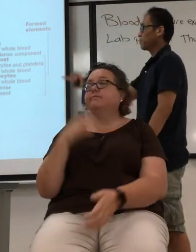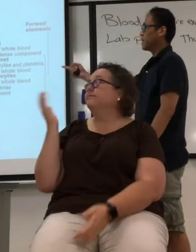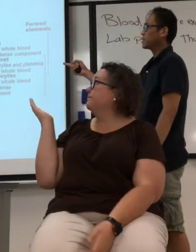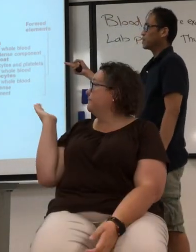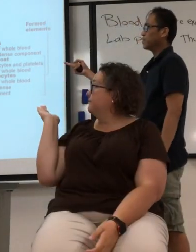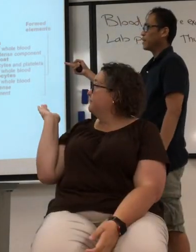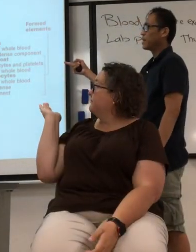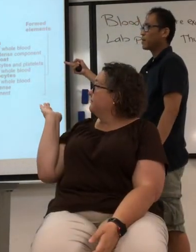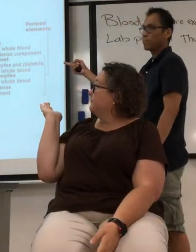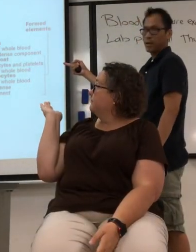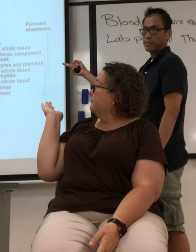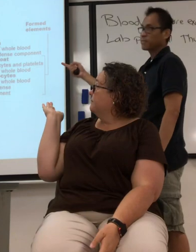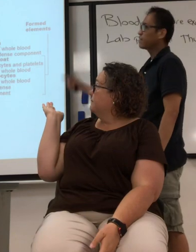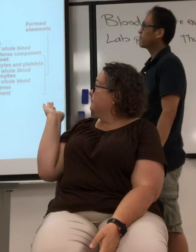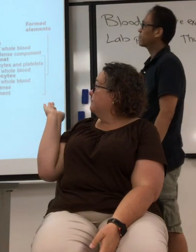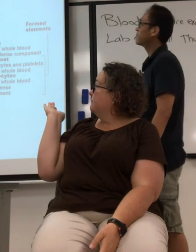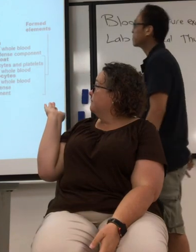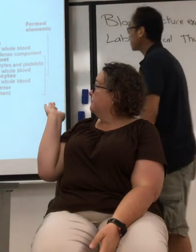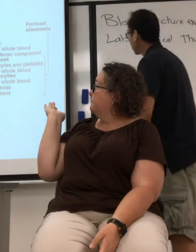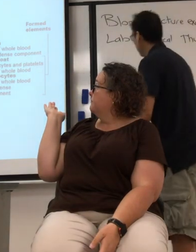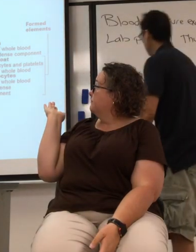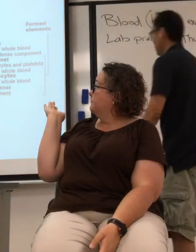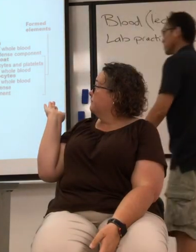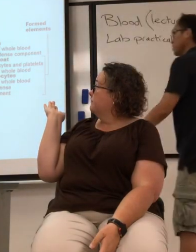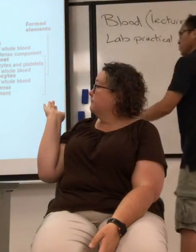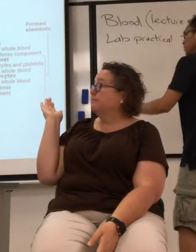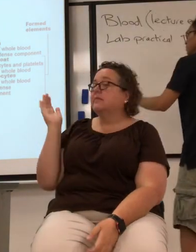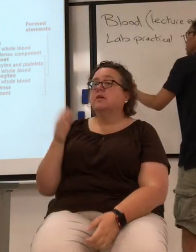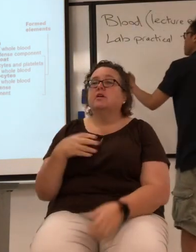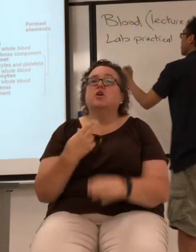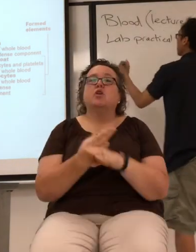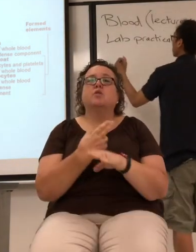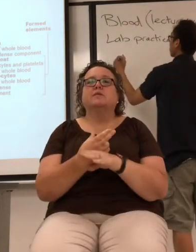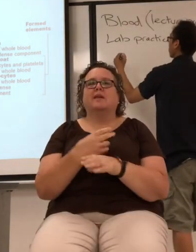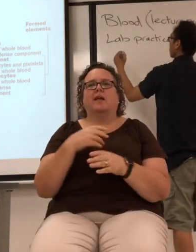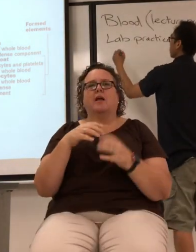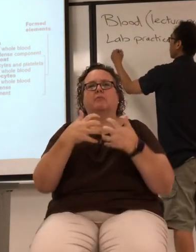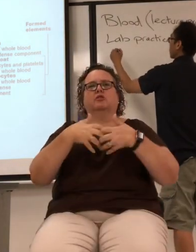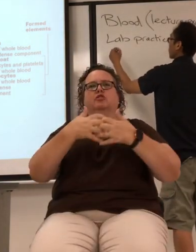you're basically spinning down the blood using a centrifuge.